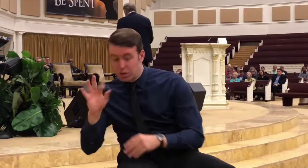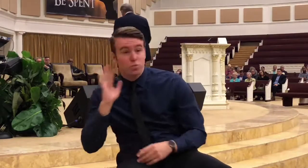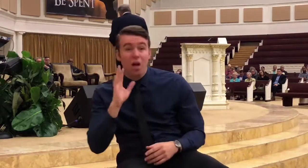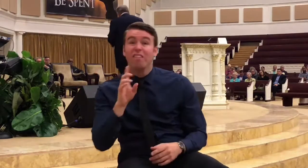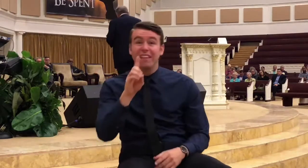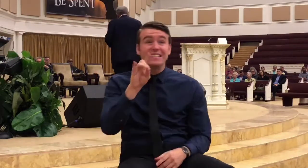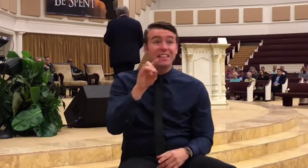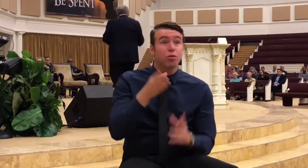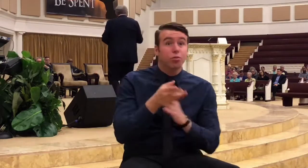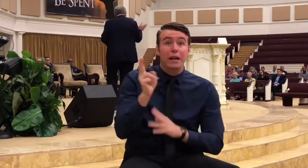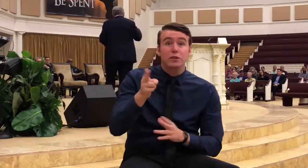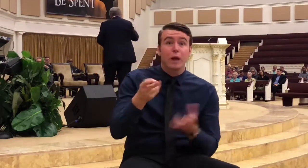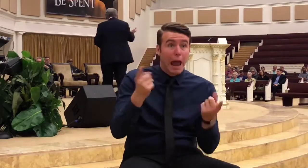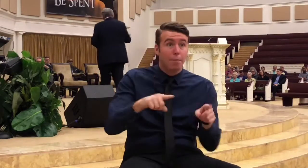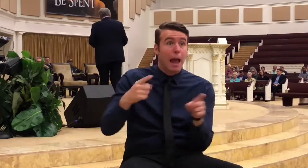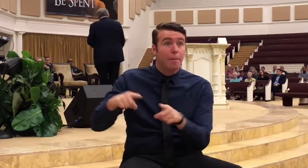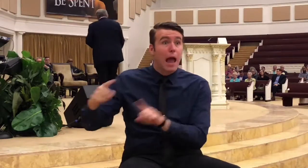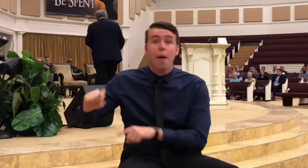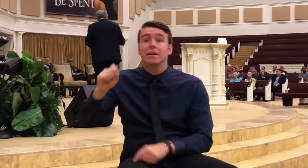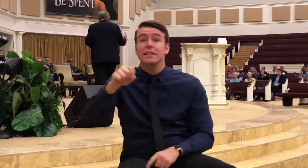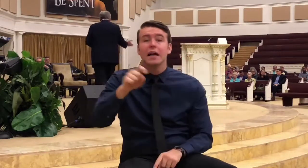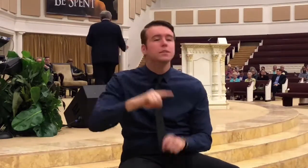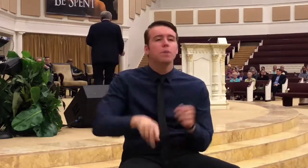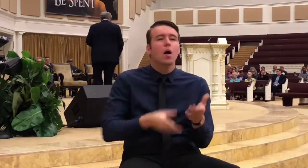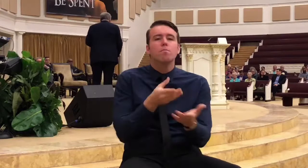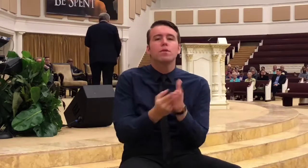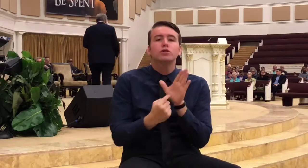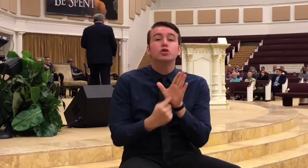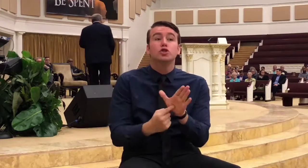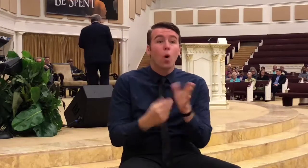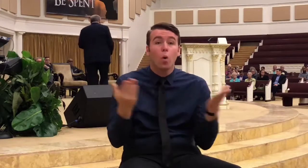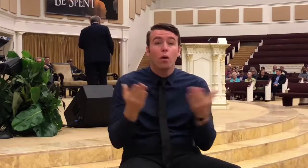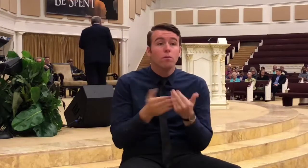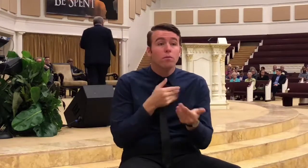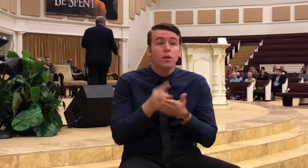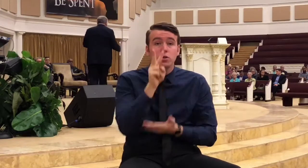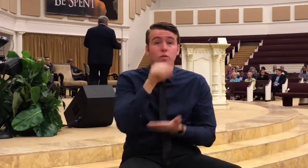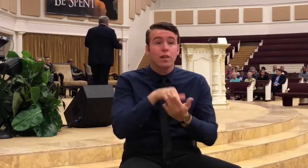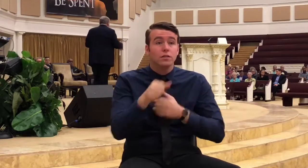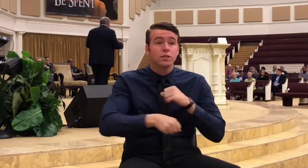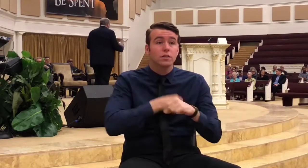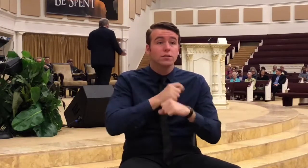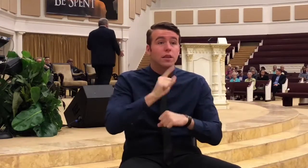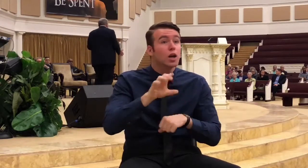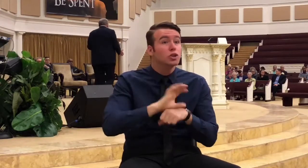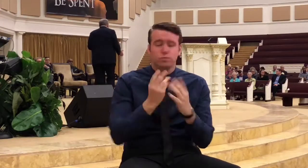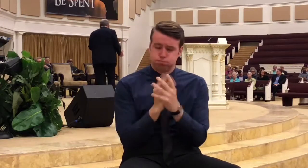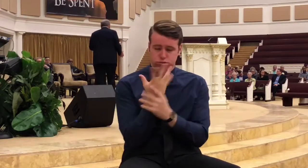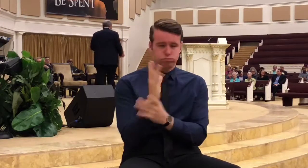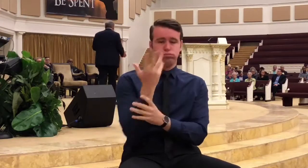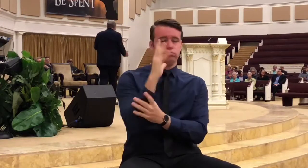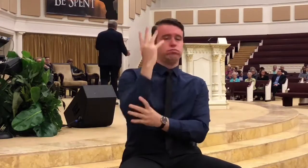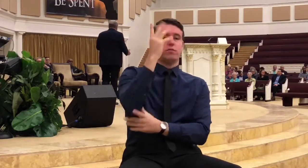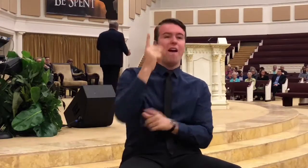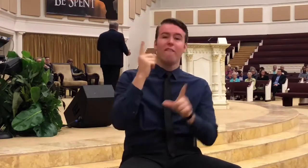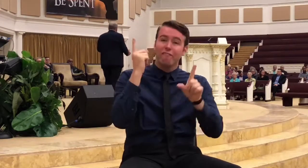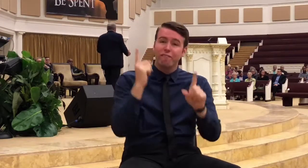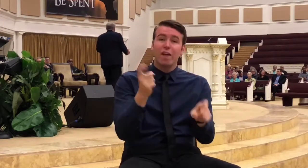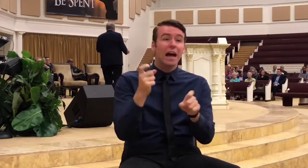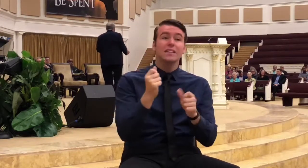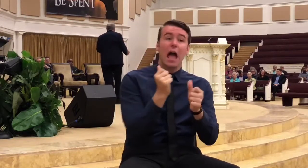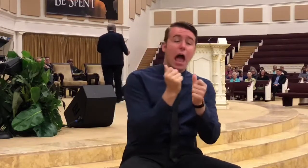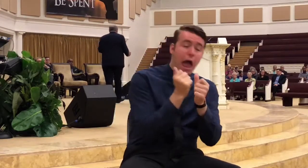been done throughout history. But this is just proof. Here we are 2,000 years later, and the church is growing faster than it ever did, and they've tried